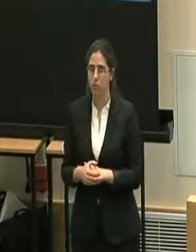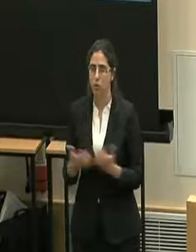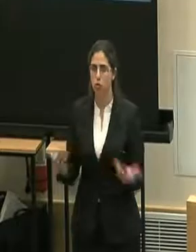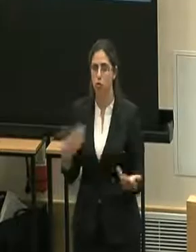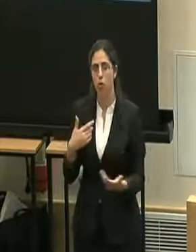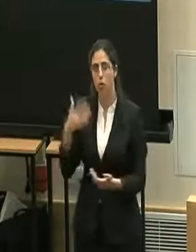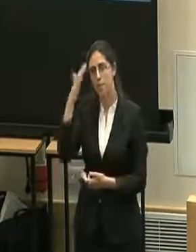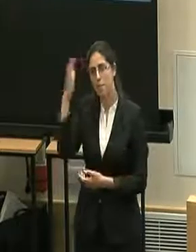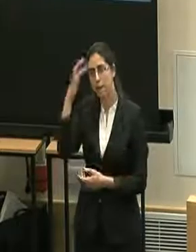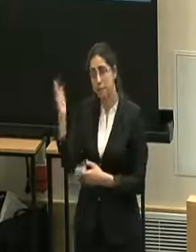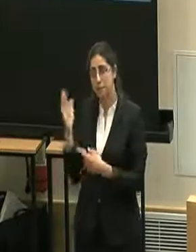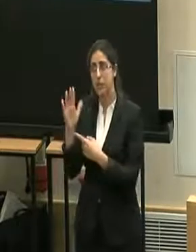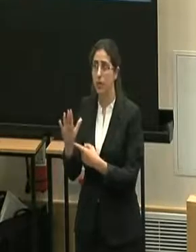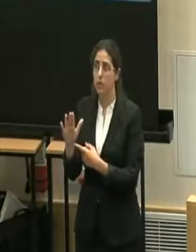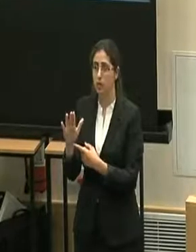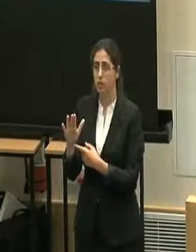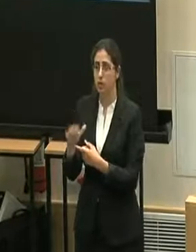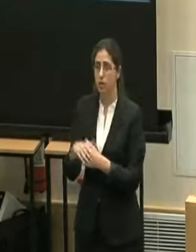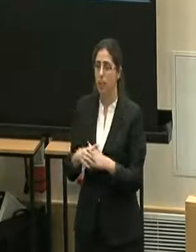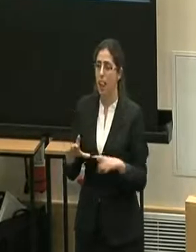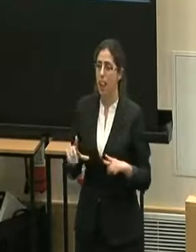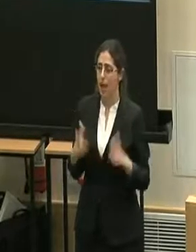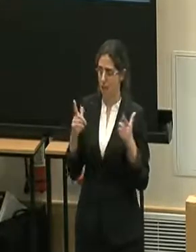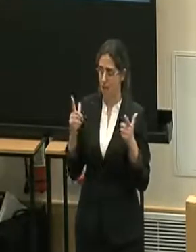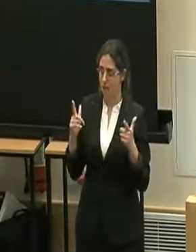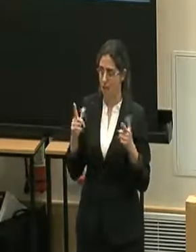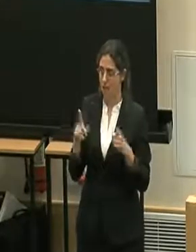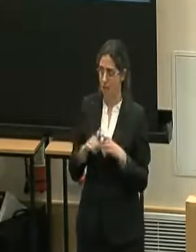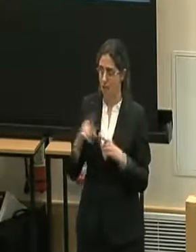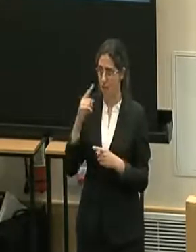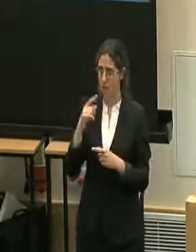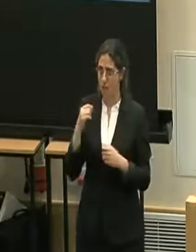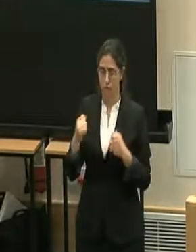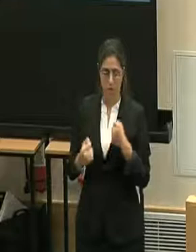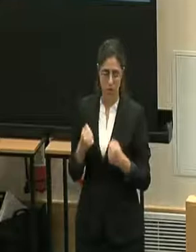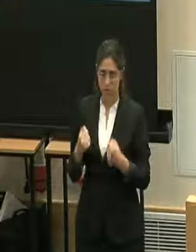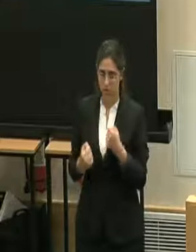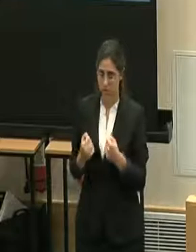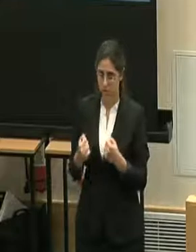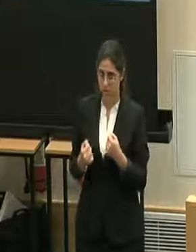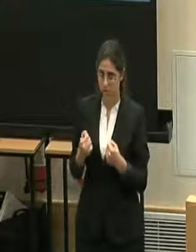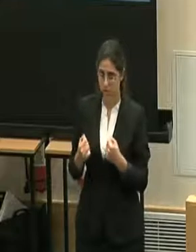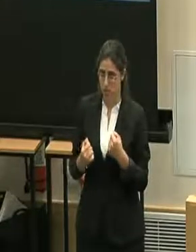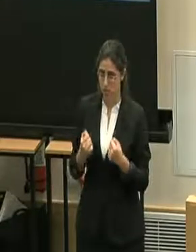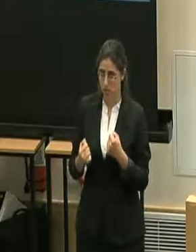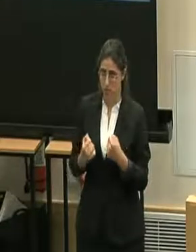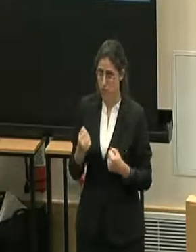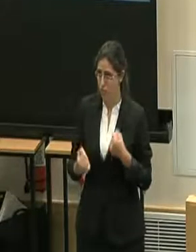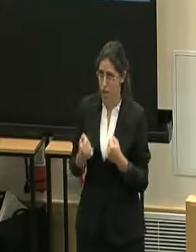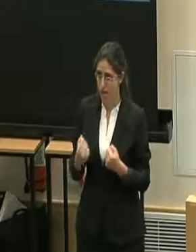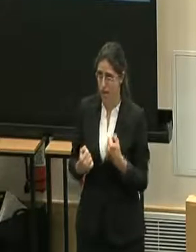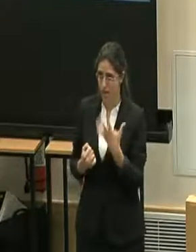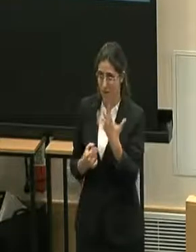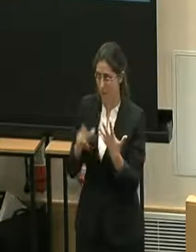Imagine, for example, that life consisted of a race, and the race had